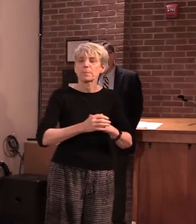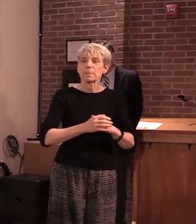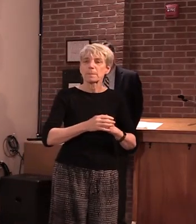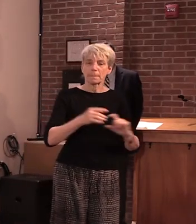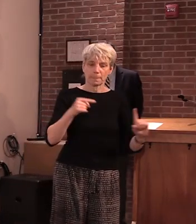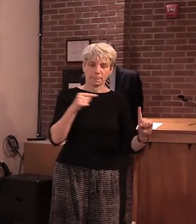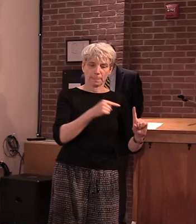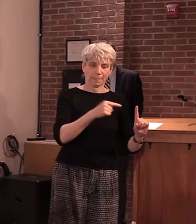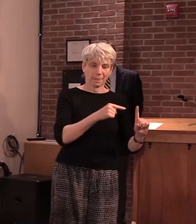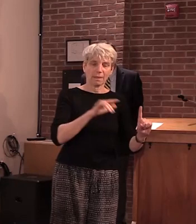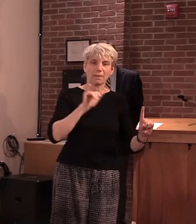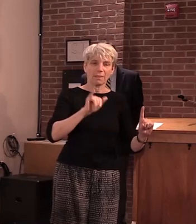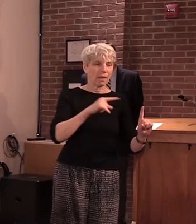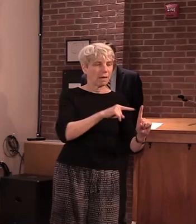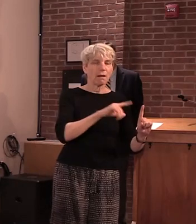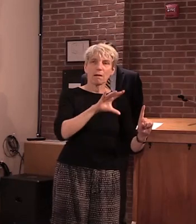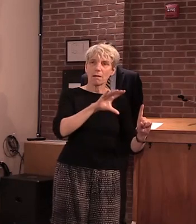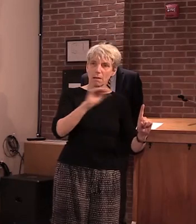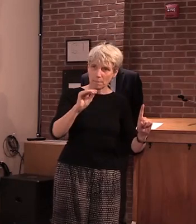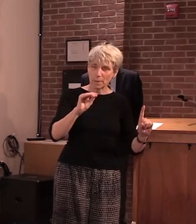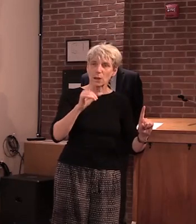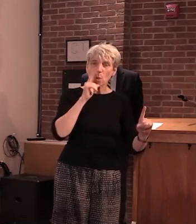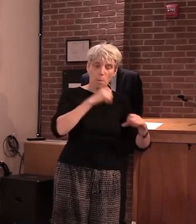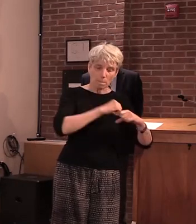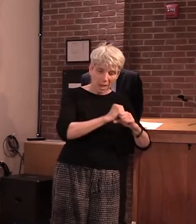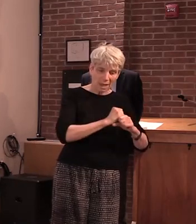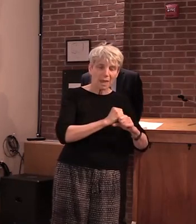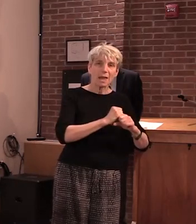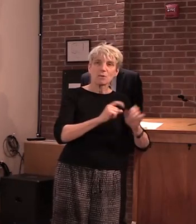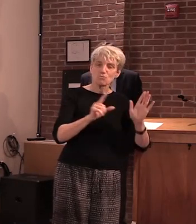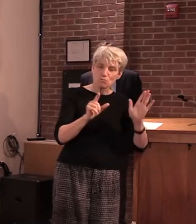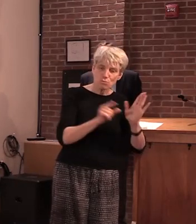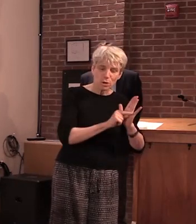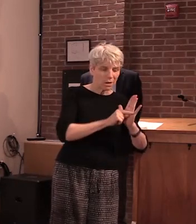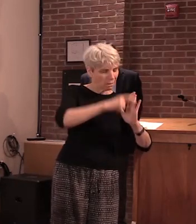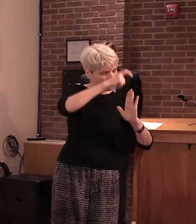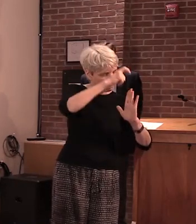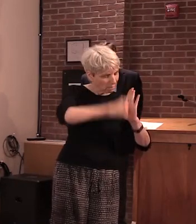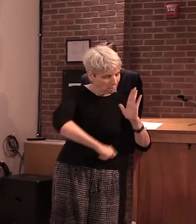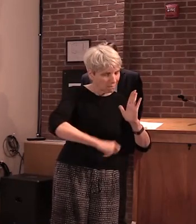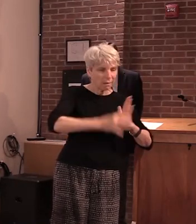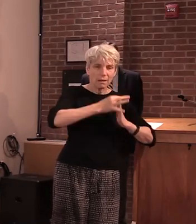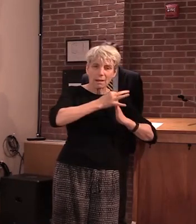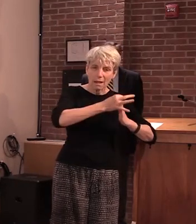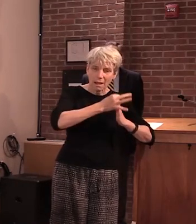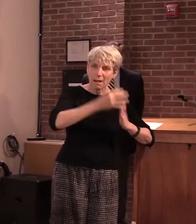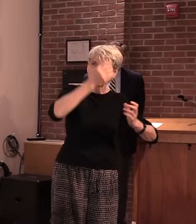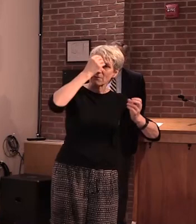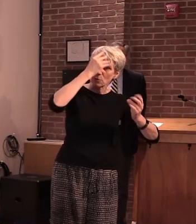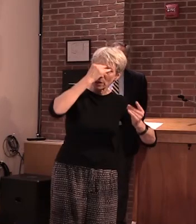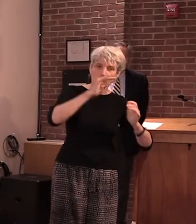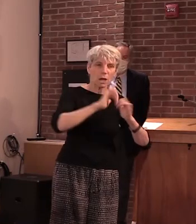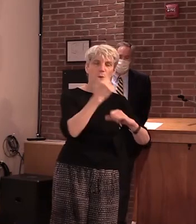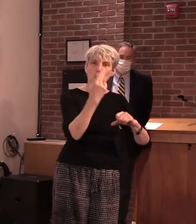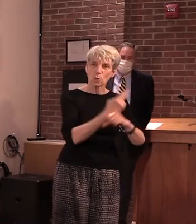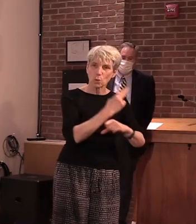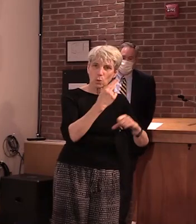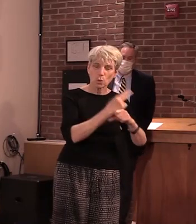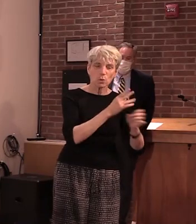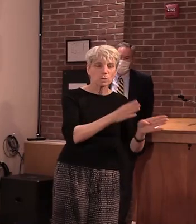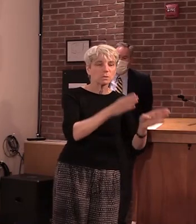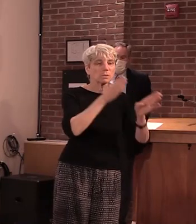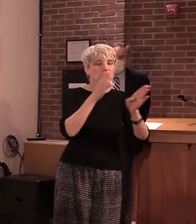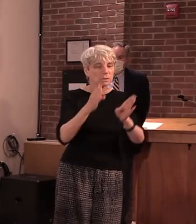product's own package insert, so to speak, and looks at the recommendations of the Association of Public Health Laboratories